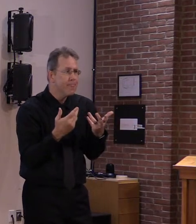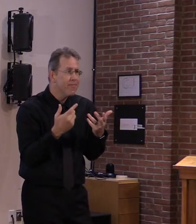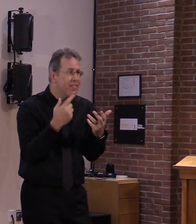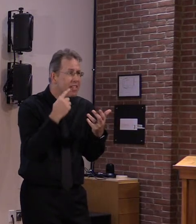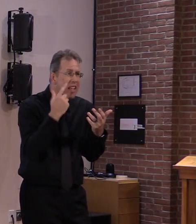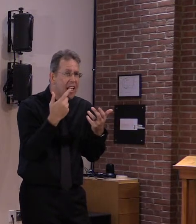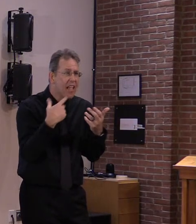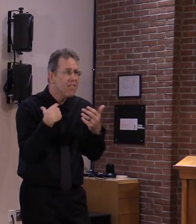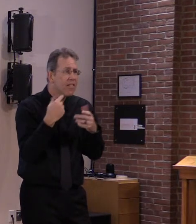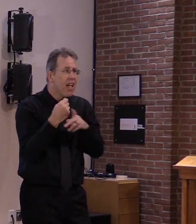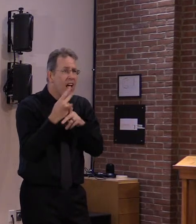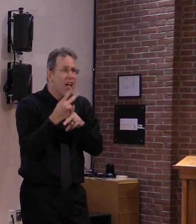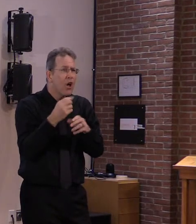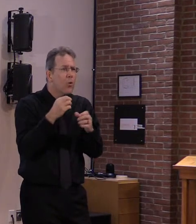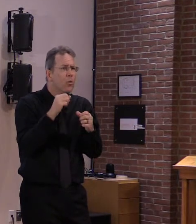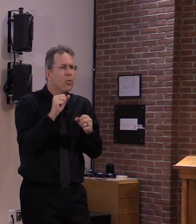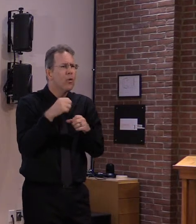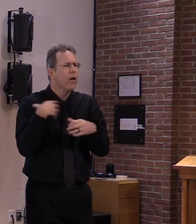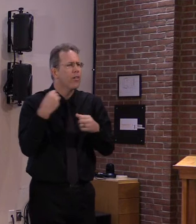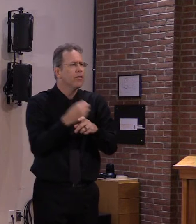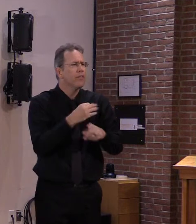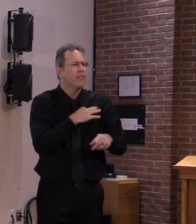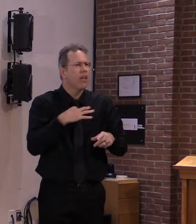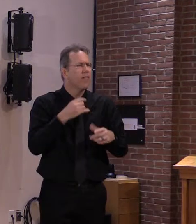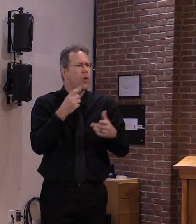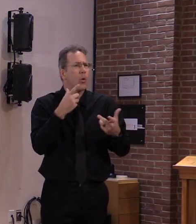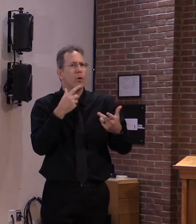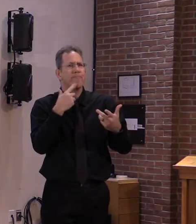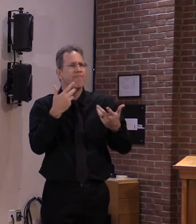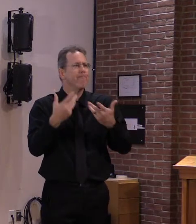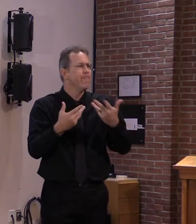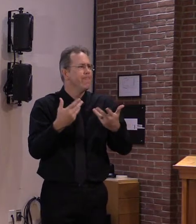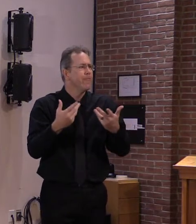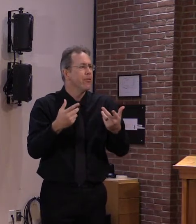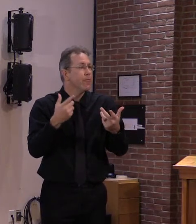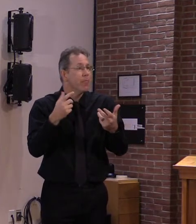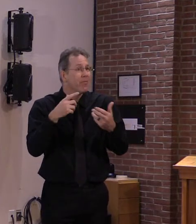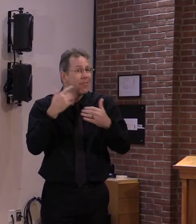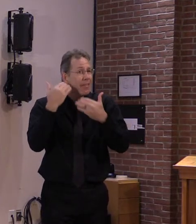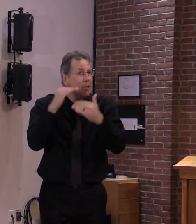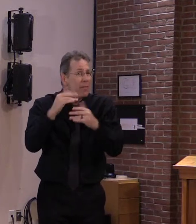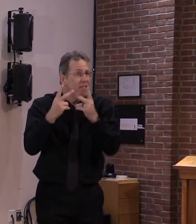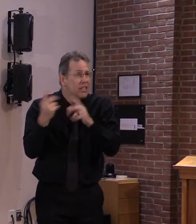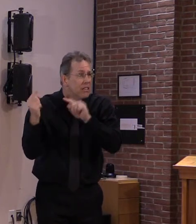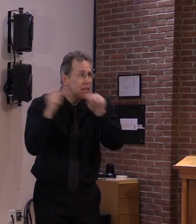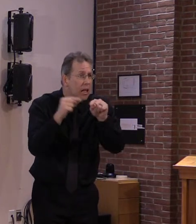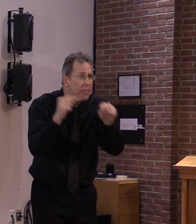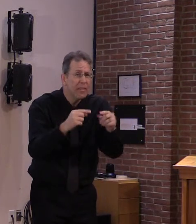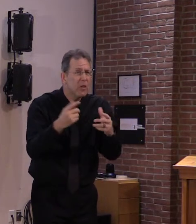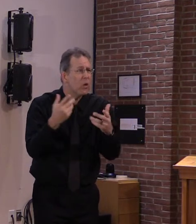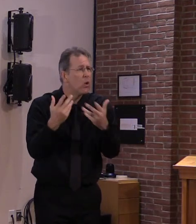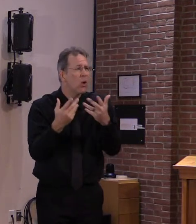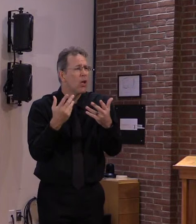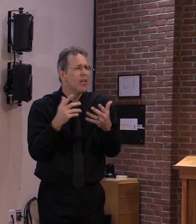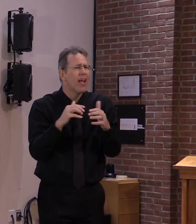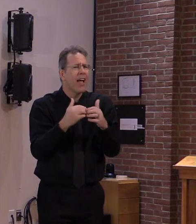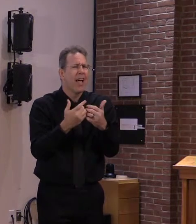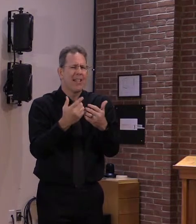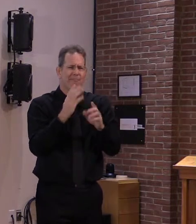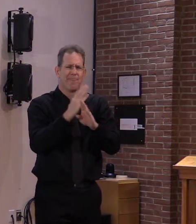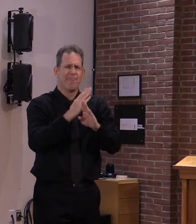masking, where more and more evidence is coming out and being published almost on a daily basis regarding the